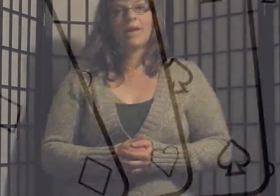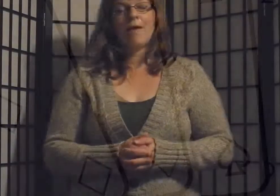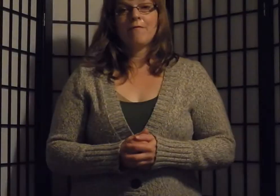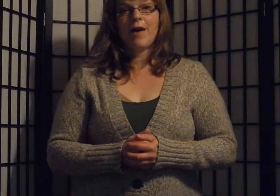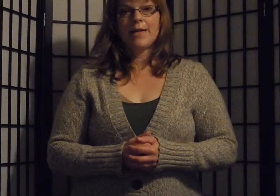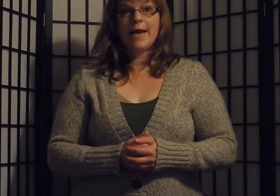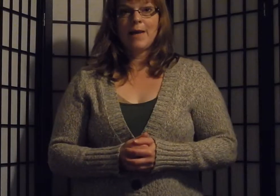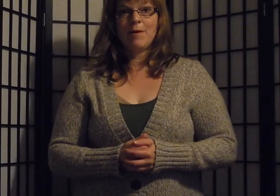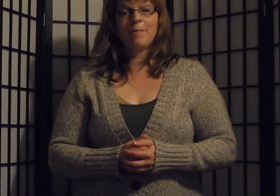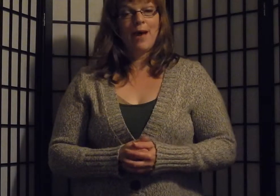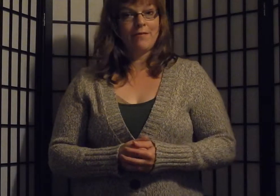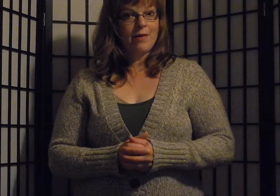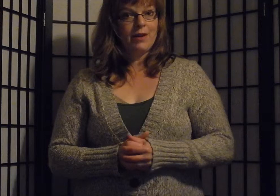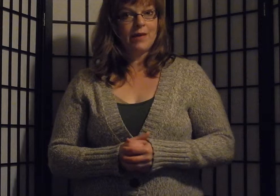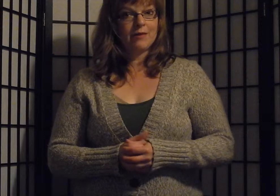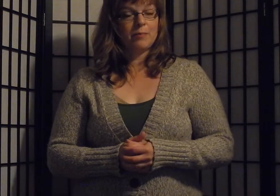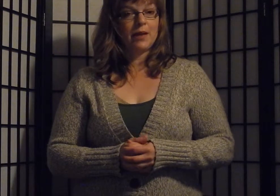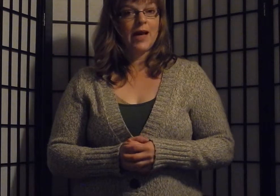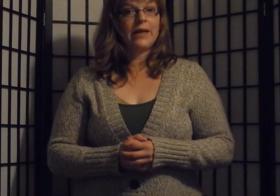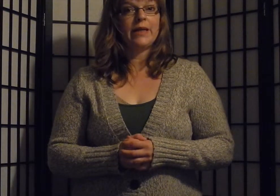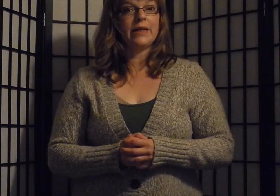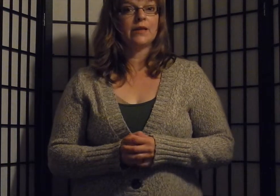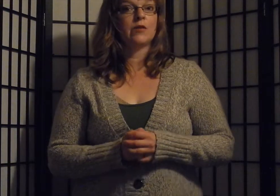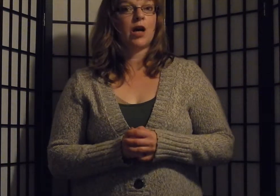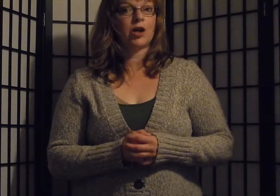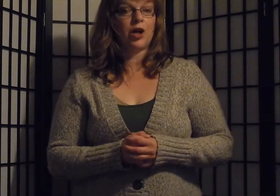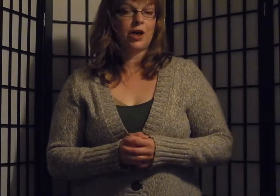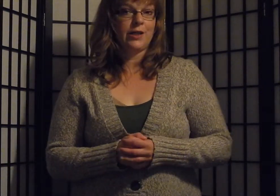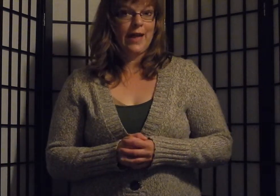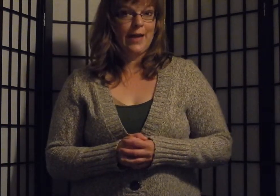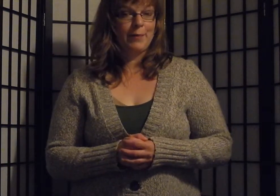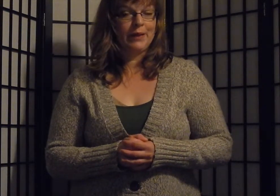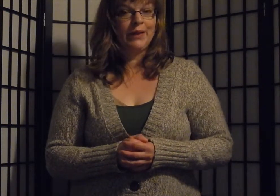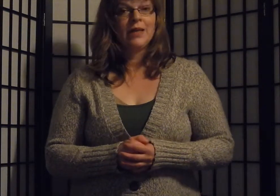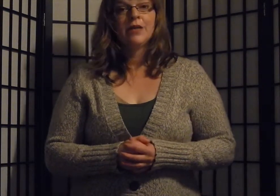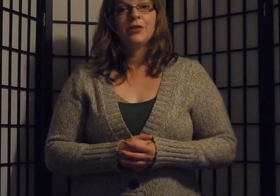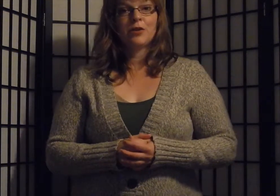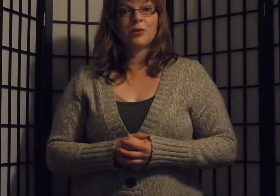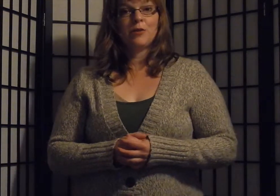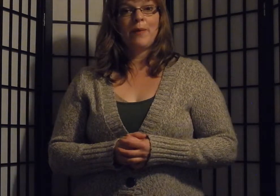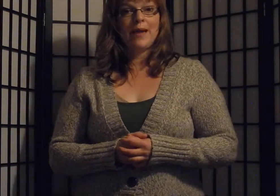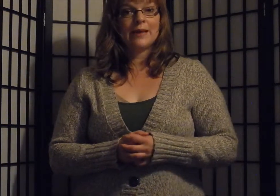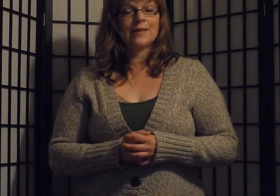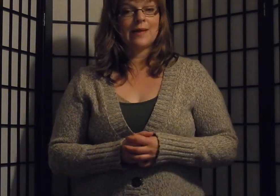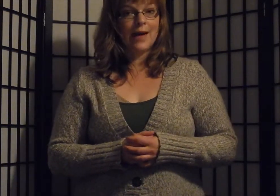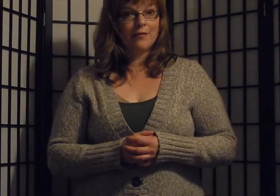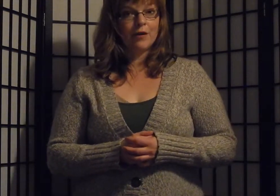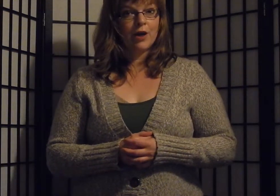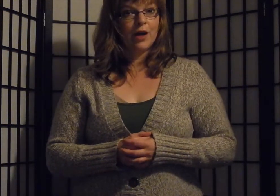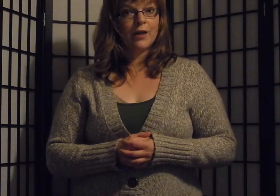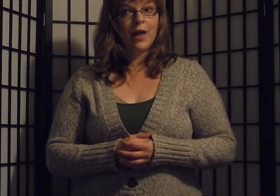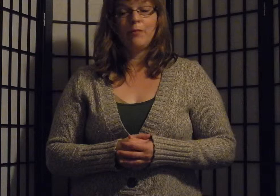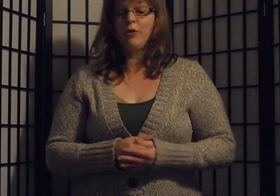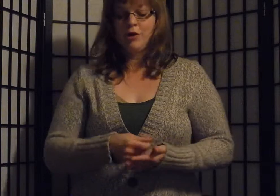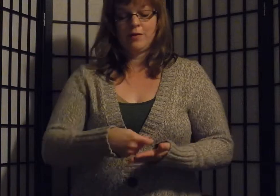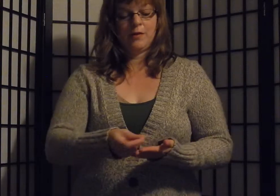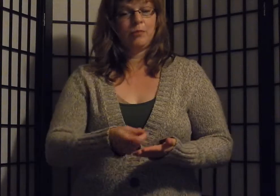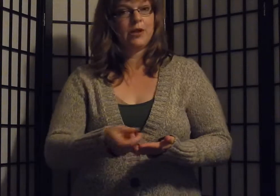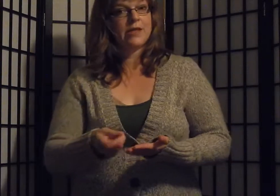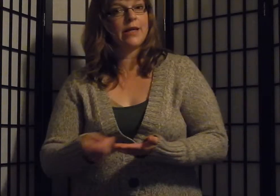A fun game that my family loves to play is a card game. So to make the sign for card game, you just pretend